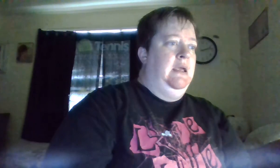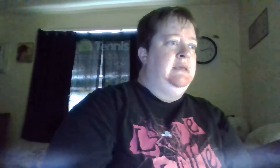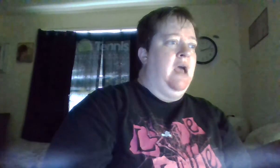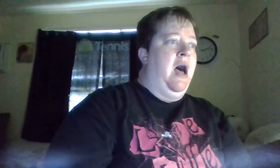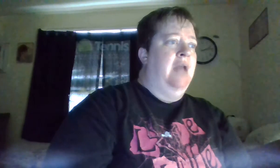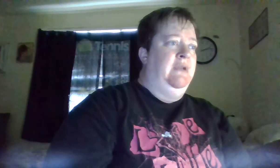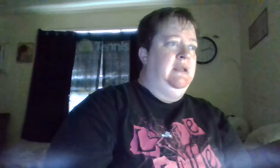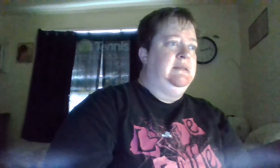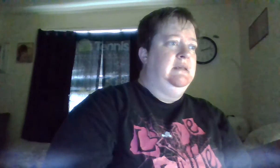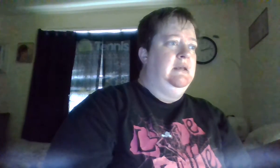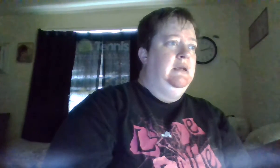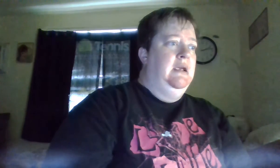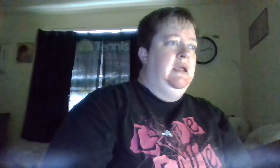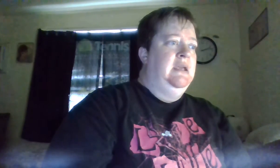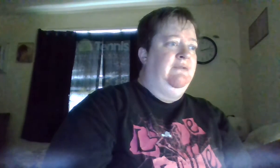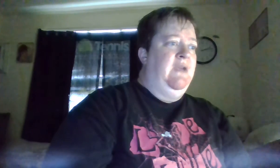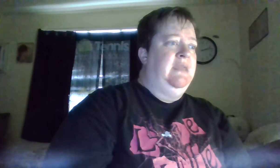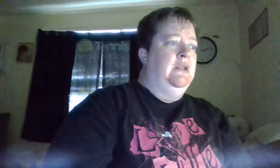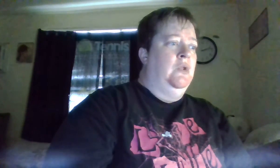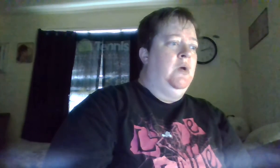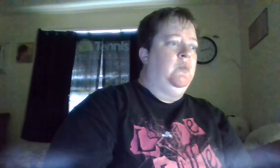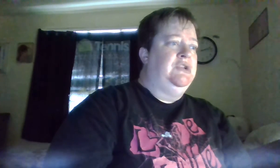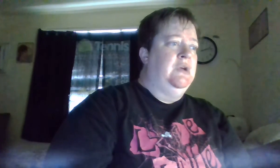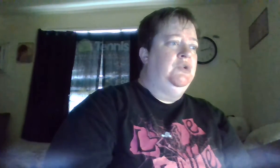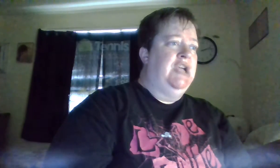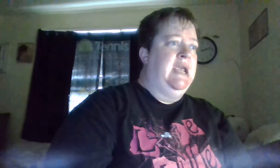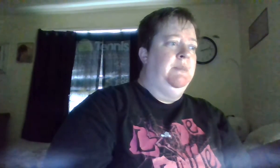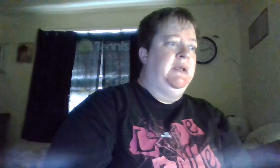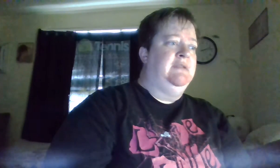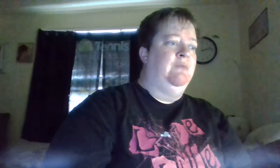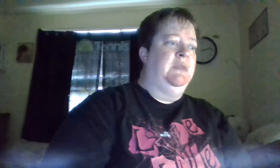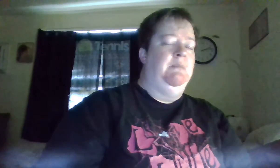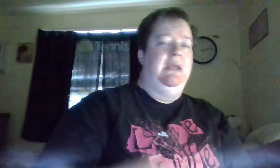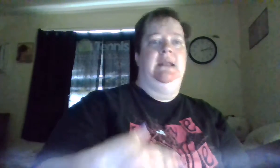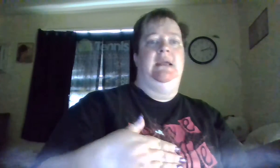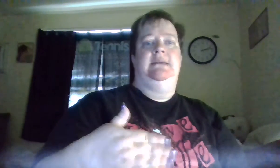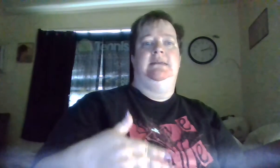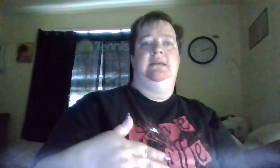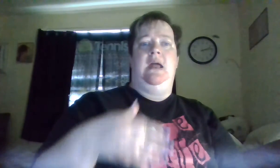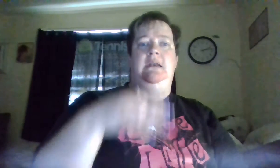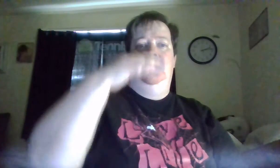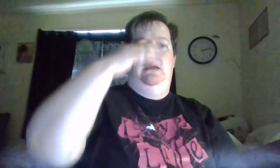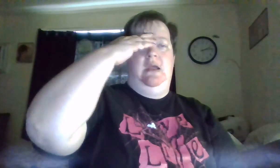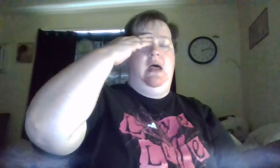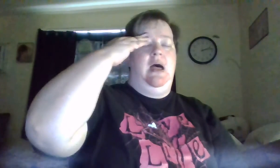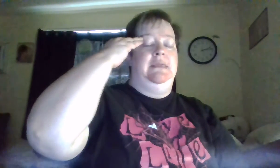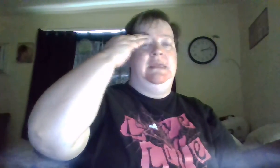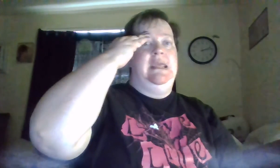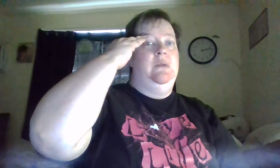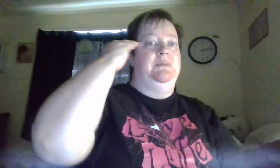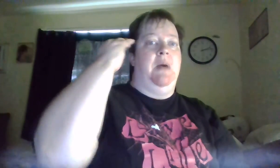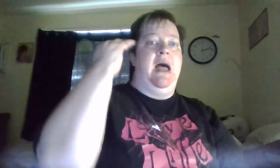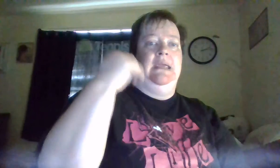his confidence, his faith in the Lord was so shaken because of what the Midianites had done. I think he was buying